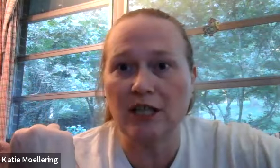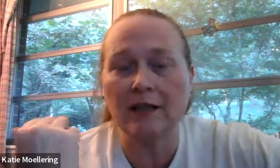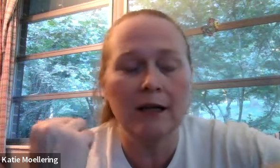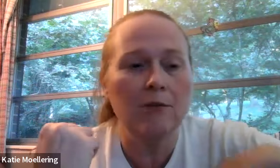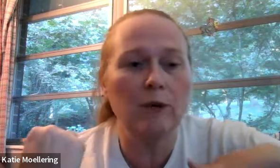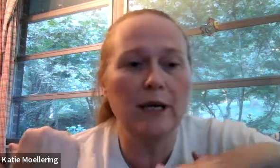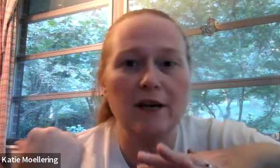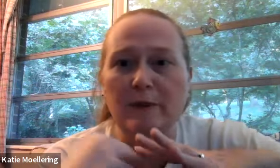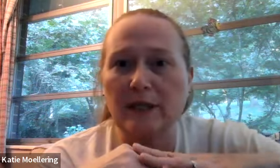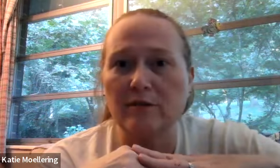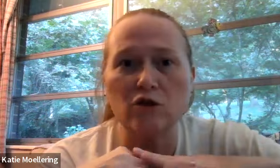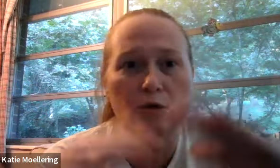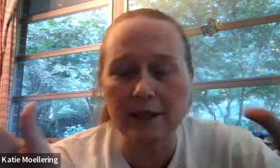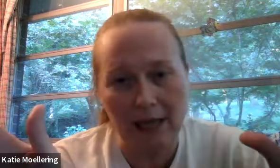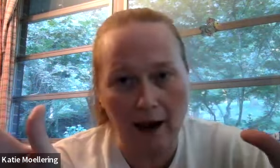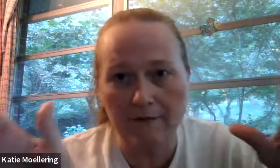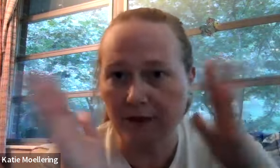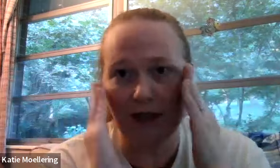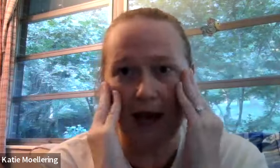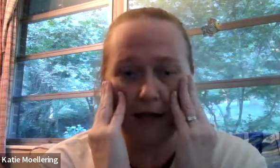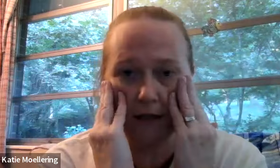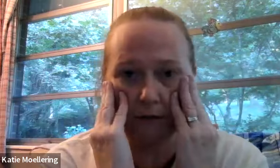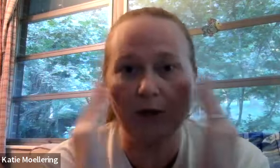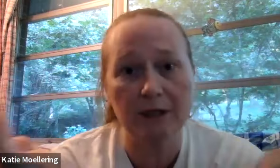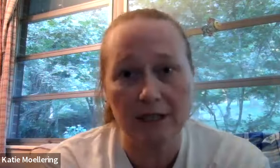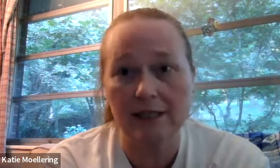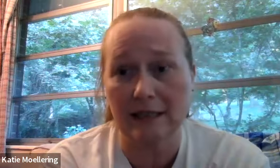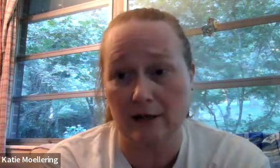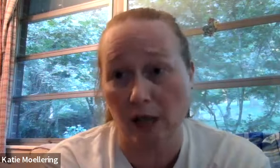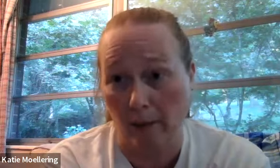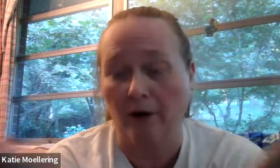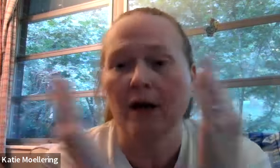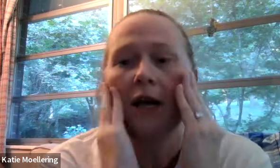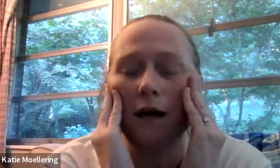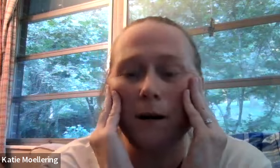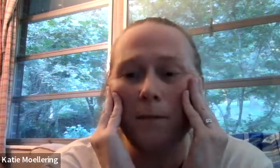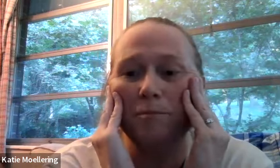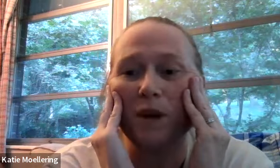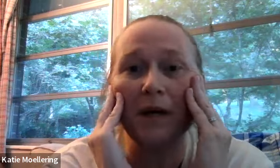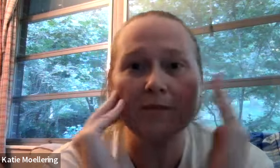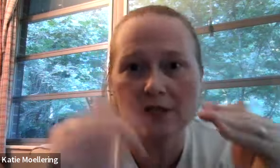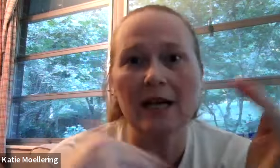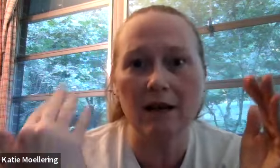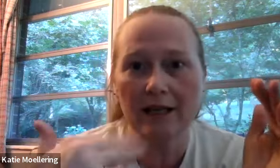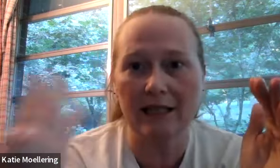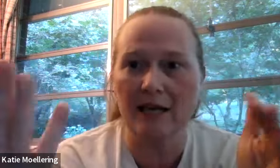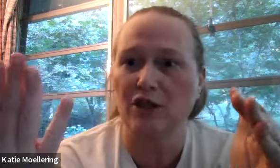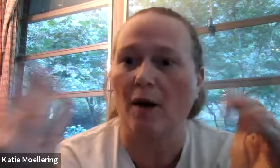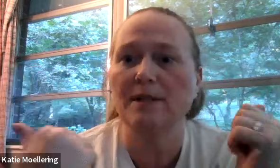sheet. We have been short staffed for the last, well, really this entire summer. But I'm just now getting to catch up.